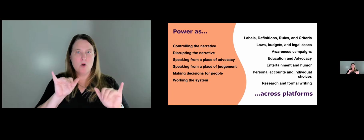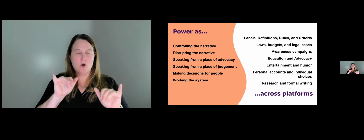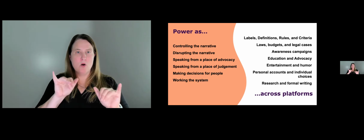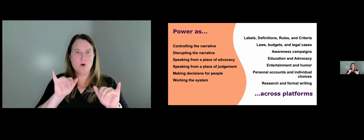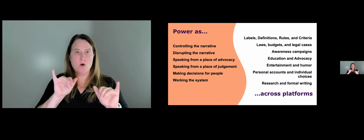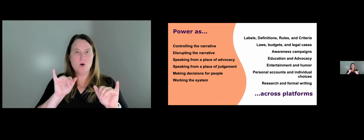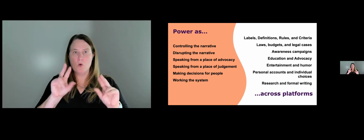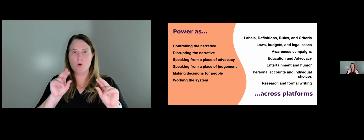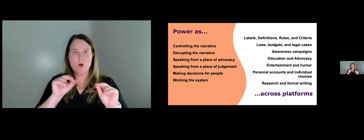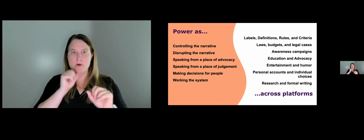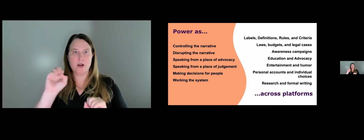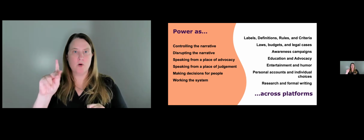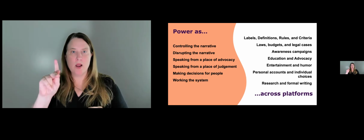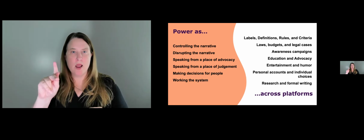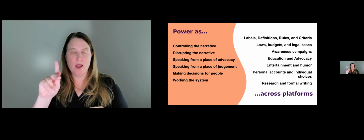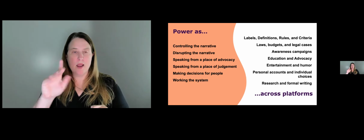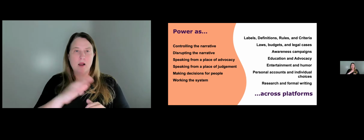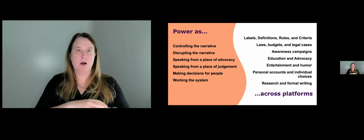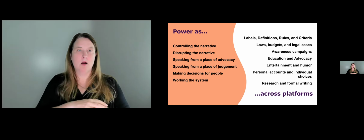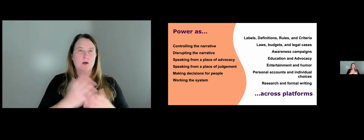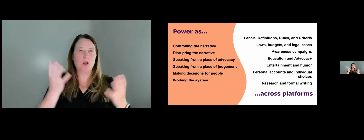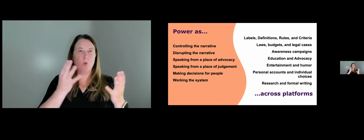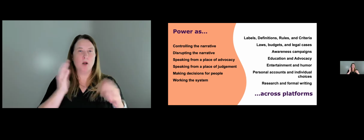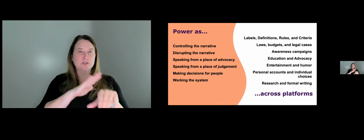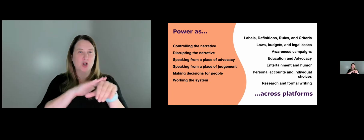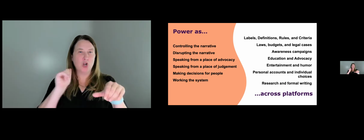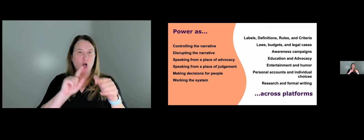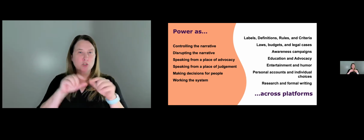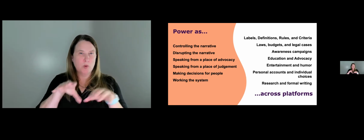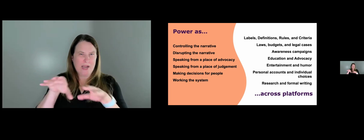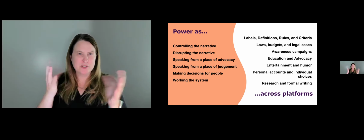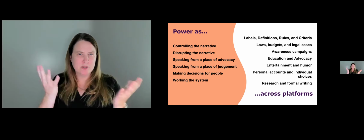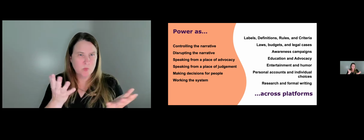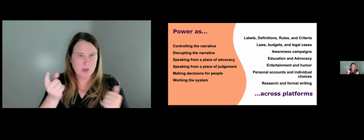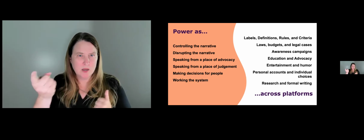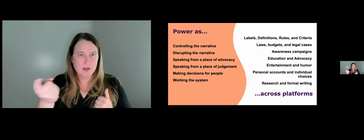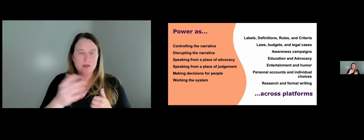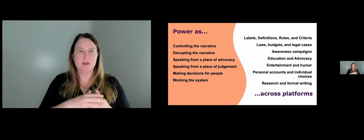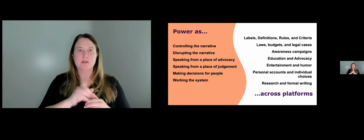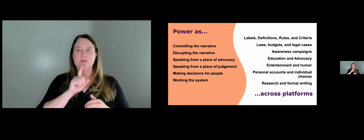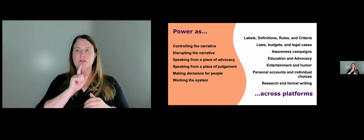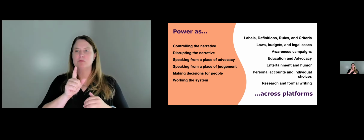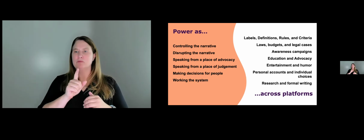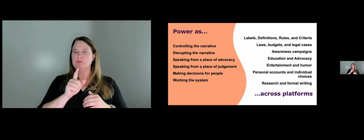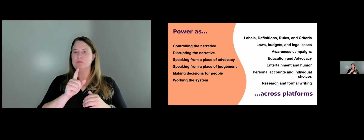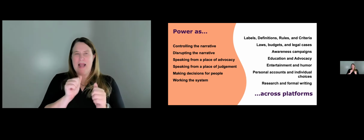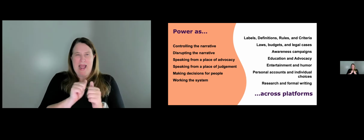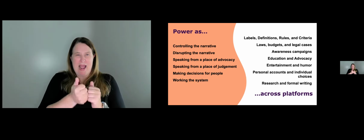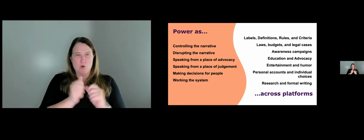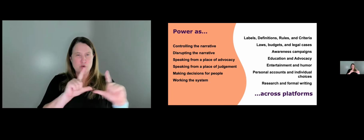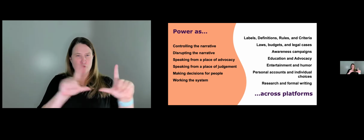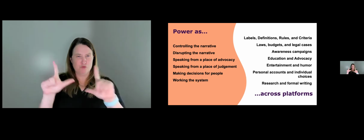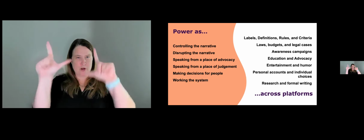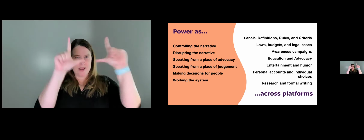do we want people to say, oh, no, that's not okay? So, or is it a call to